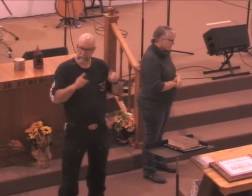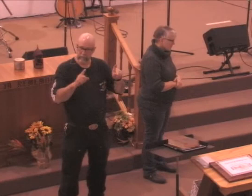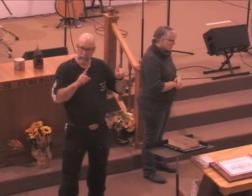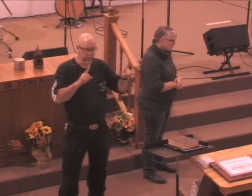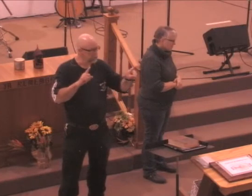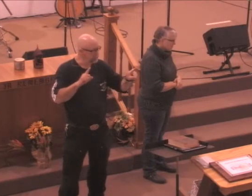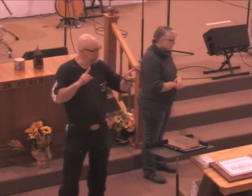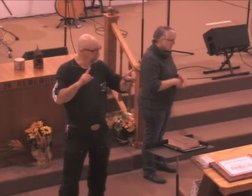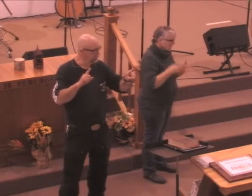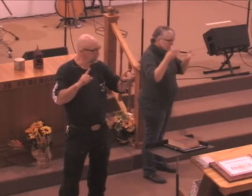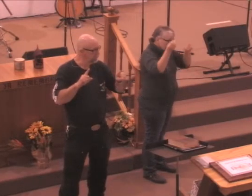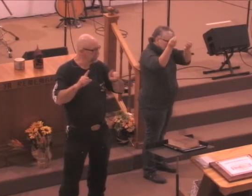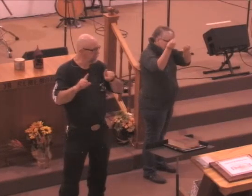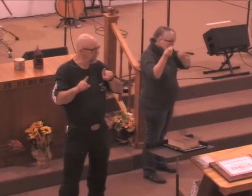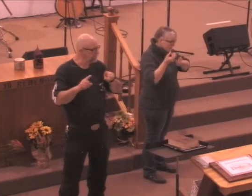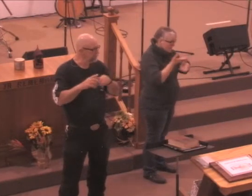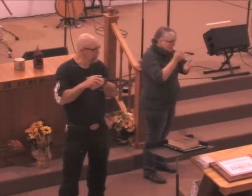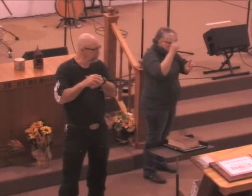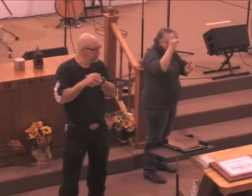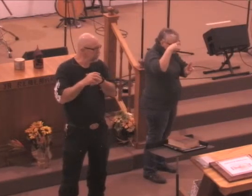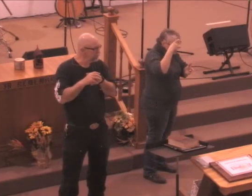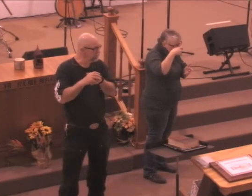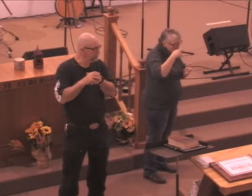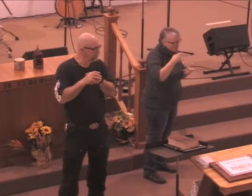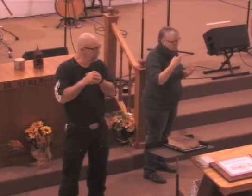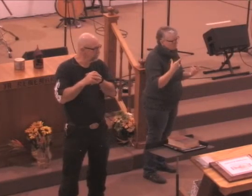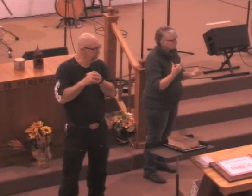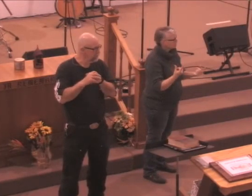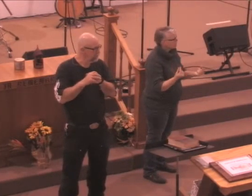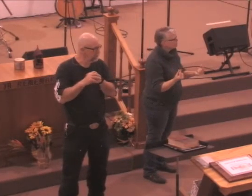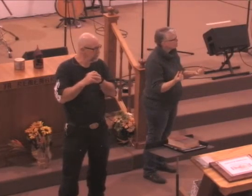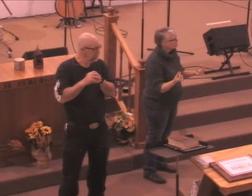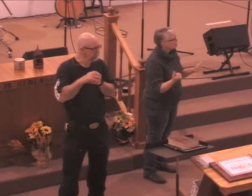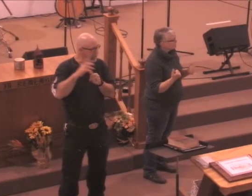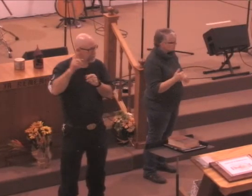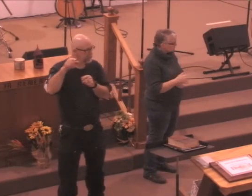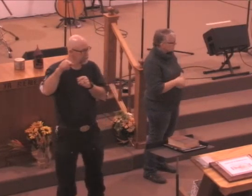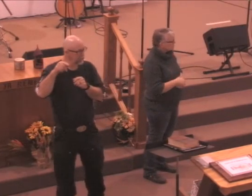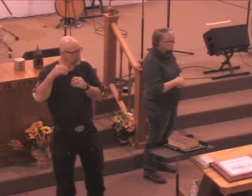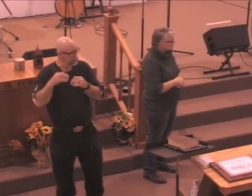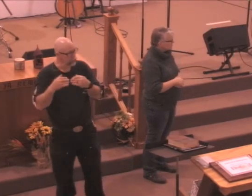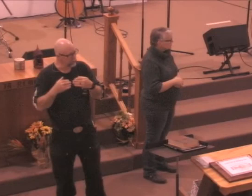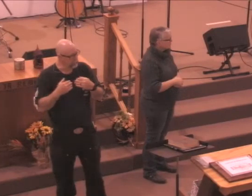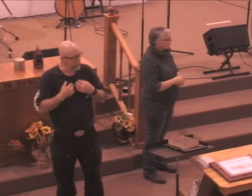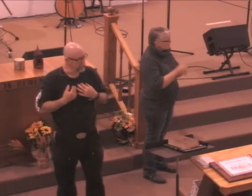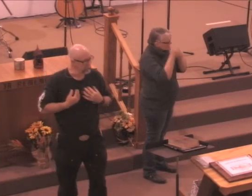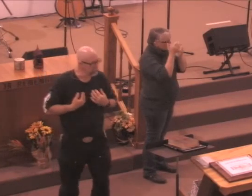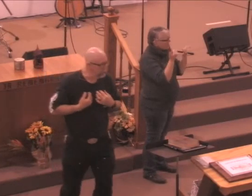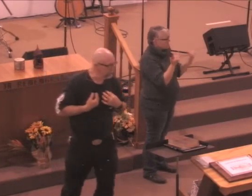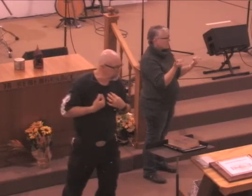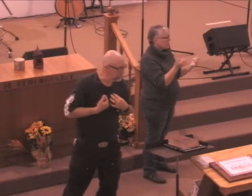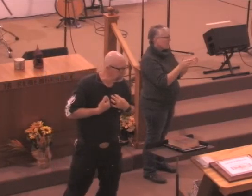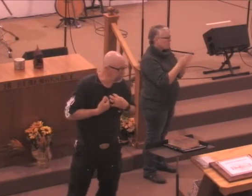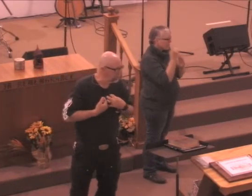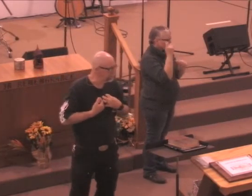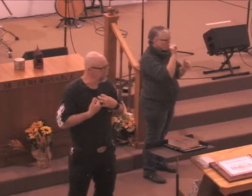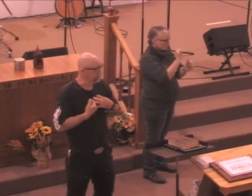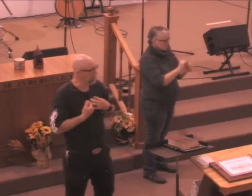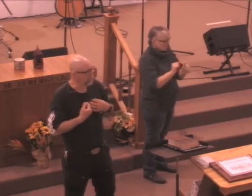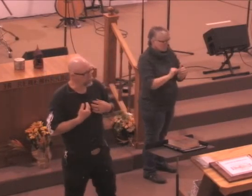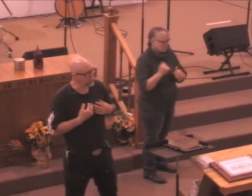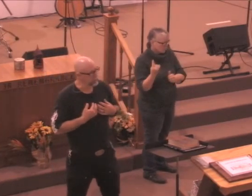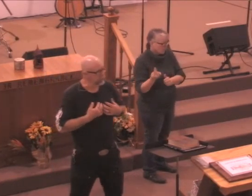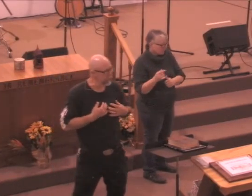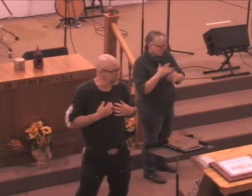And give us some wisdom and some guidance in what we're supposed to do. So, Father, tonight, I just pray for each and every one of us here, Father, that